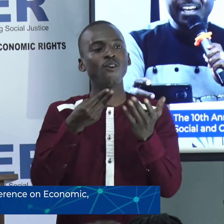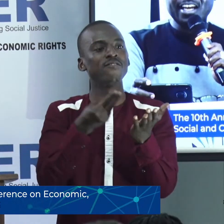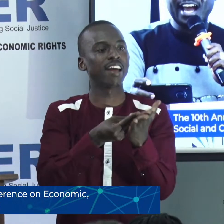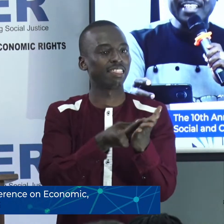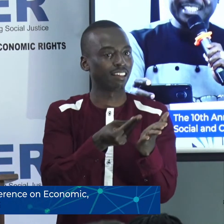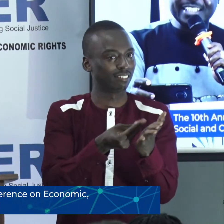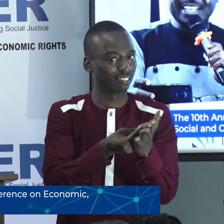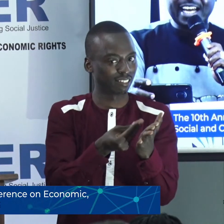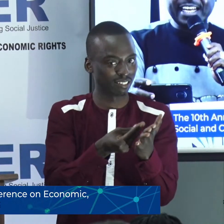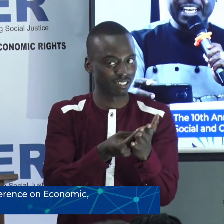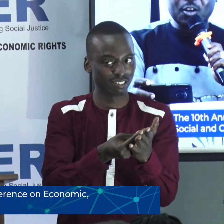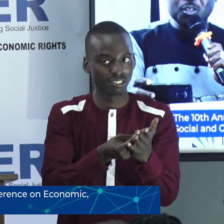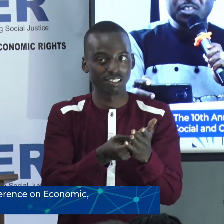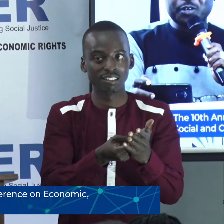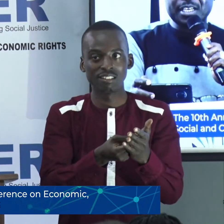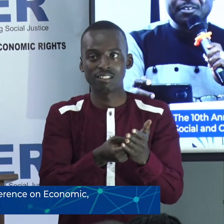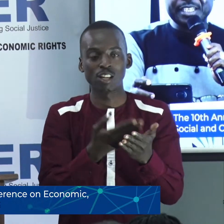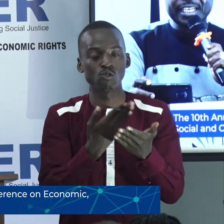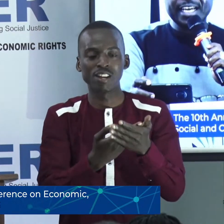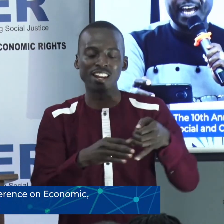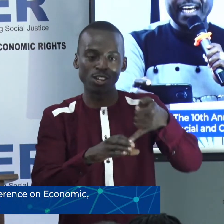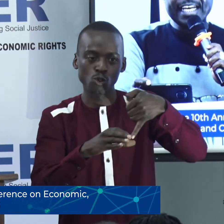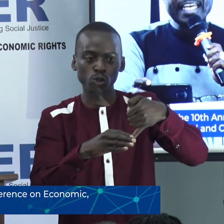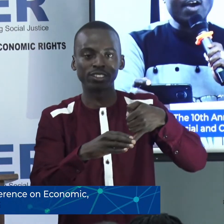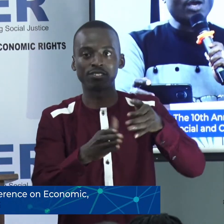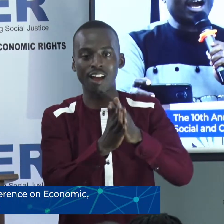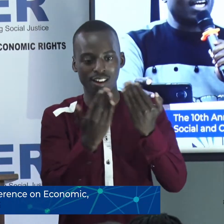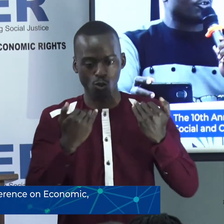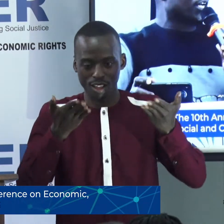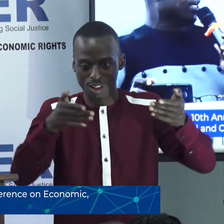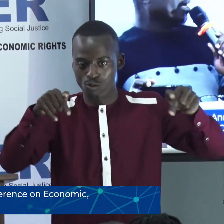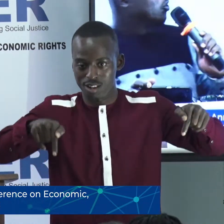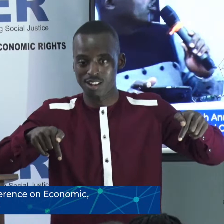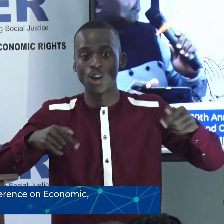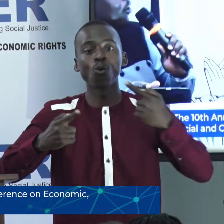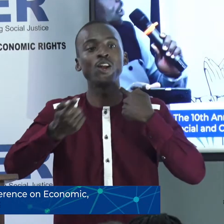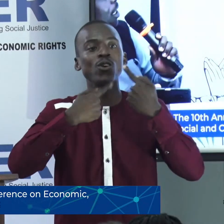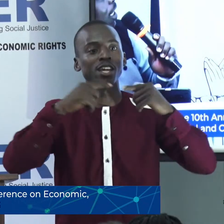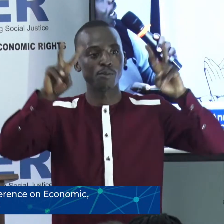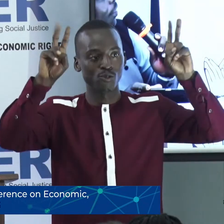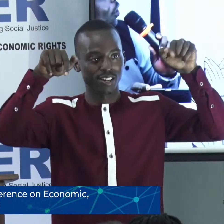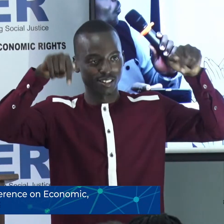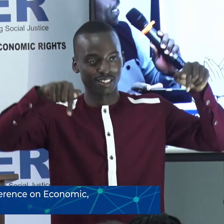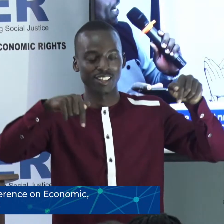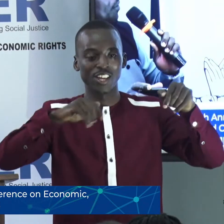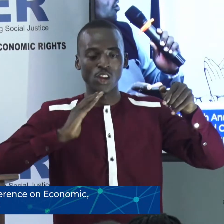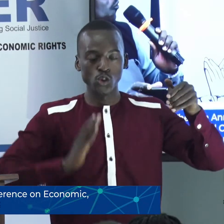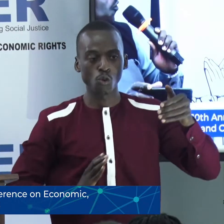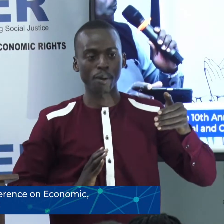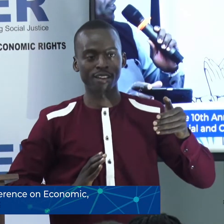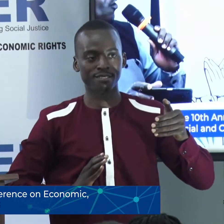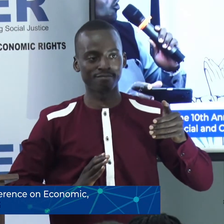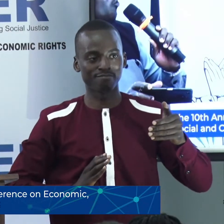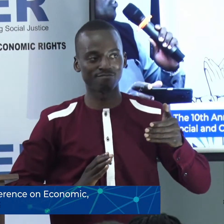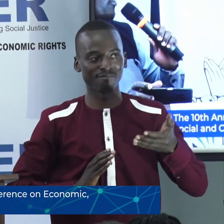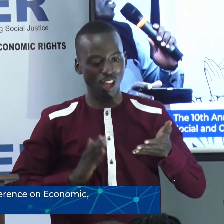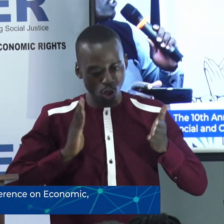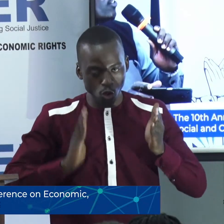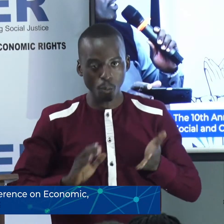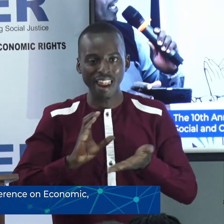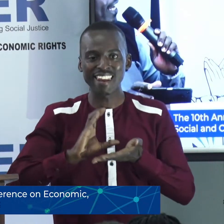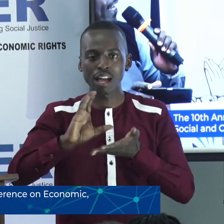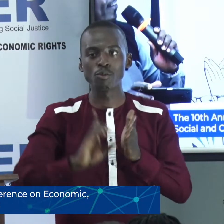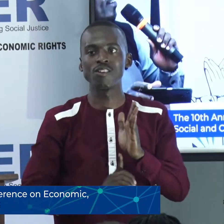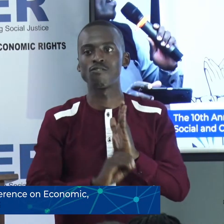financing a just and inclusive recovery. And here we are. Today we come to talk about the human capital development, the cost of